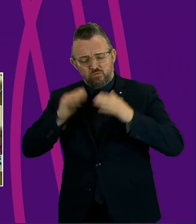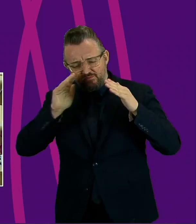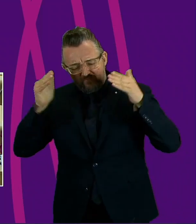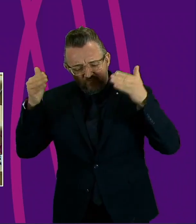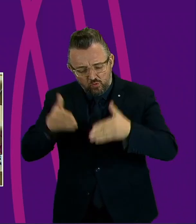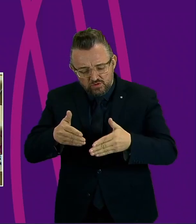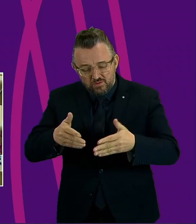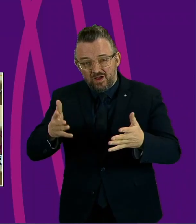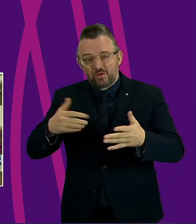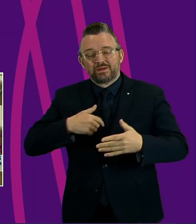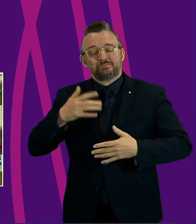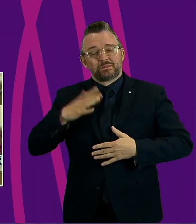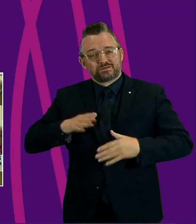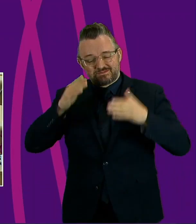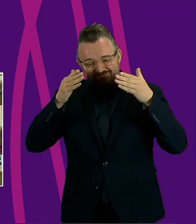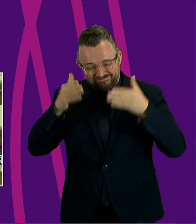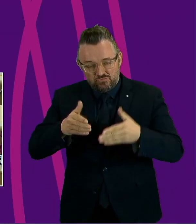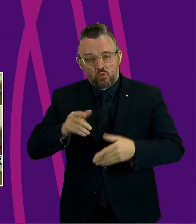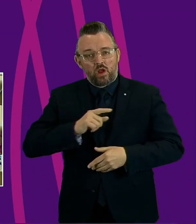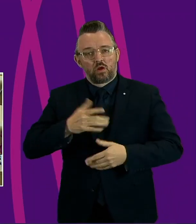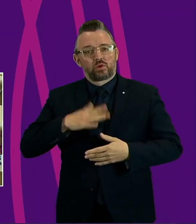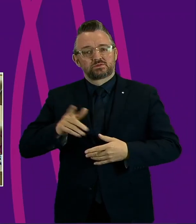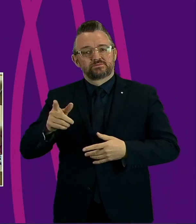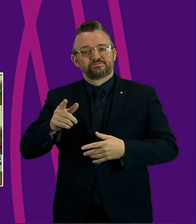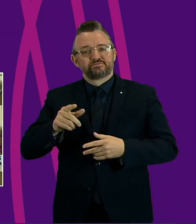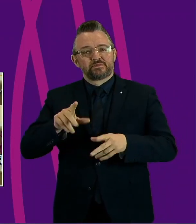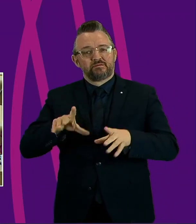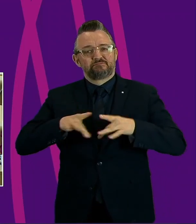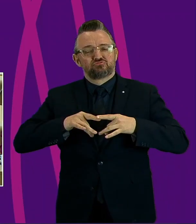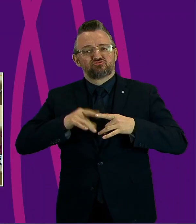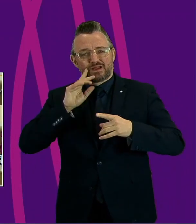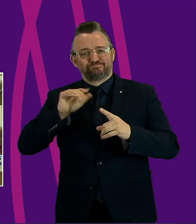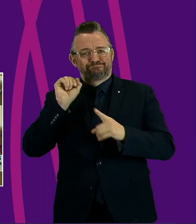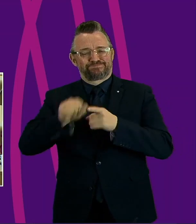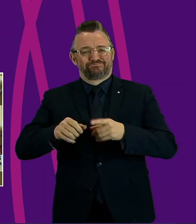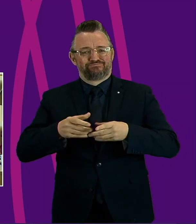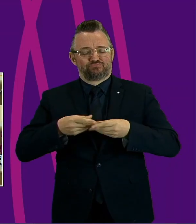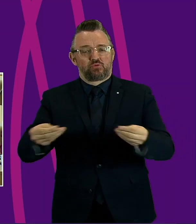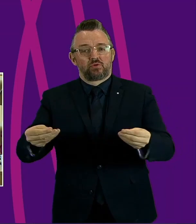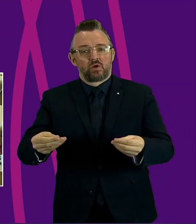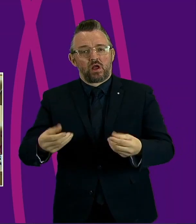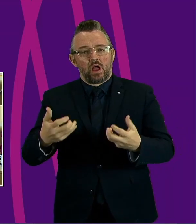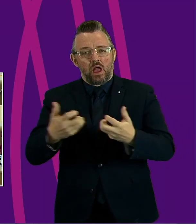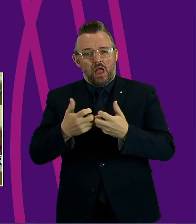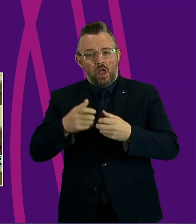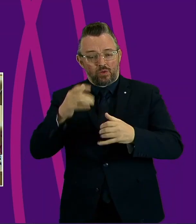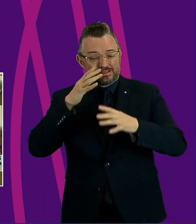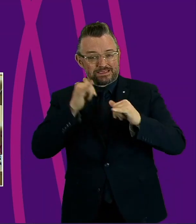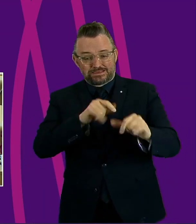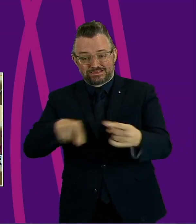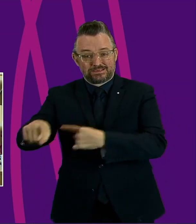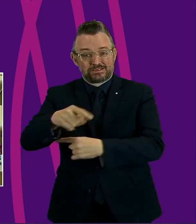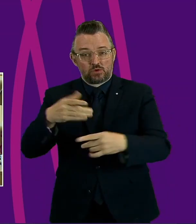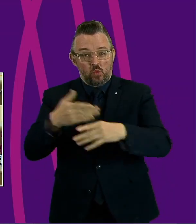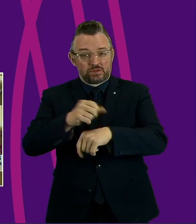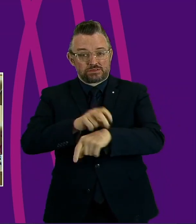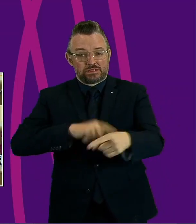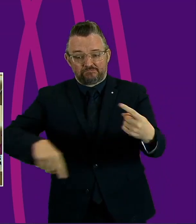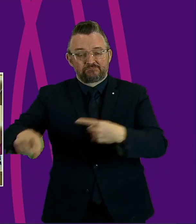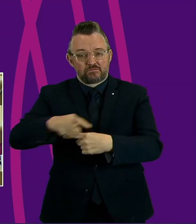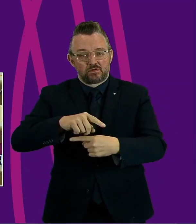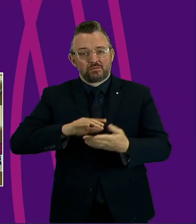to defeat this virus. And how you value a workforce is a measure of how you value a service, which is why